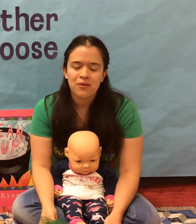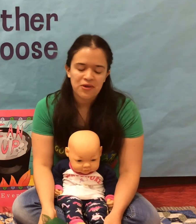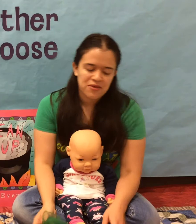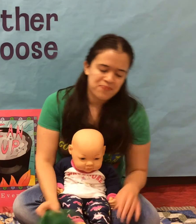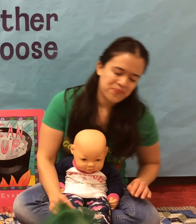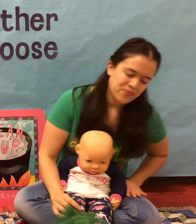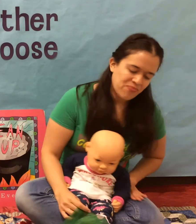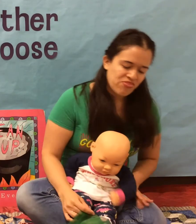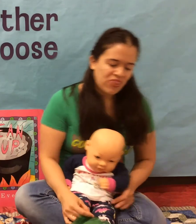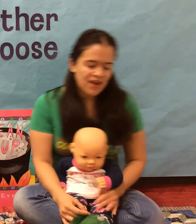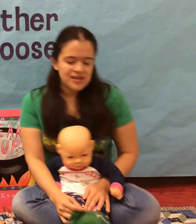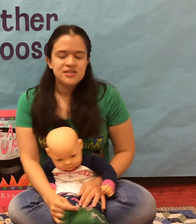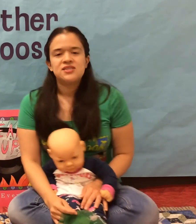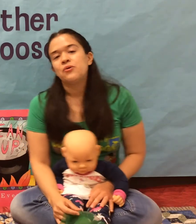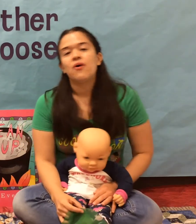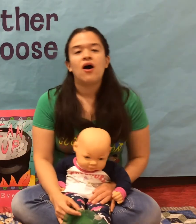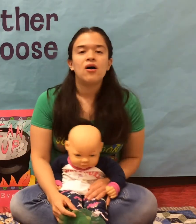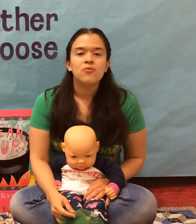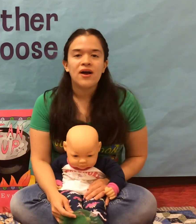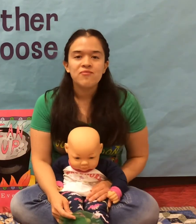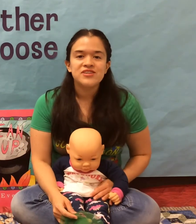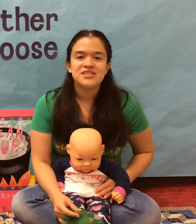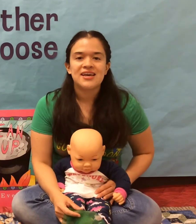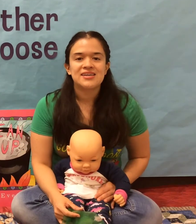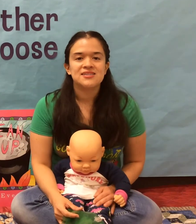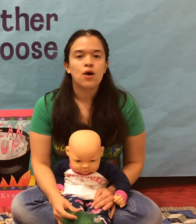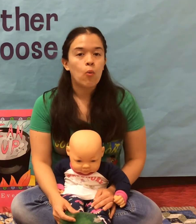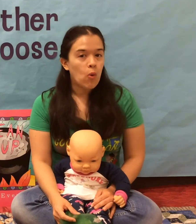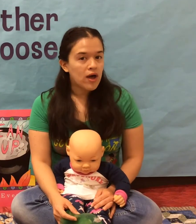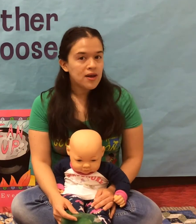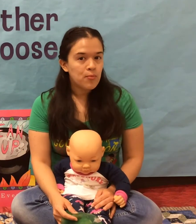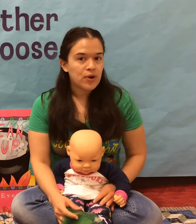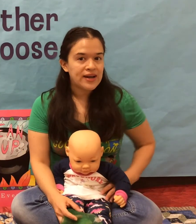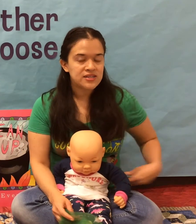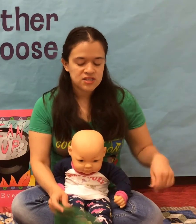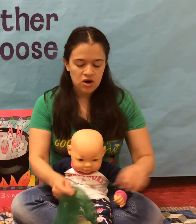with. So our rhyme for today is one bright scarf.